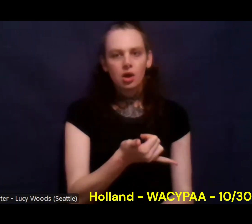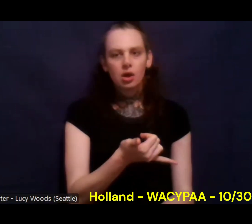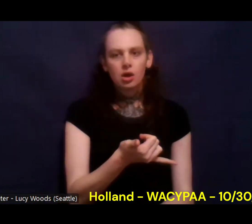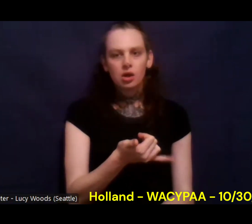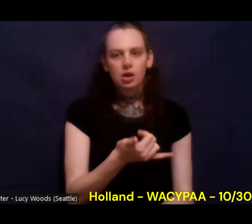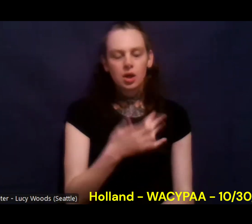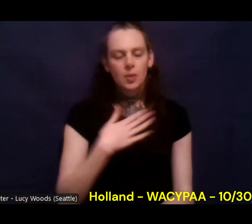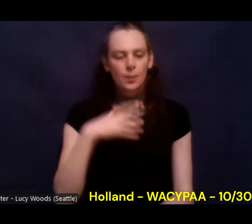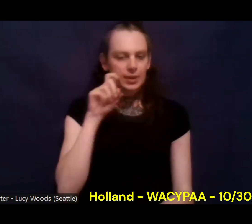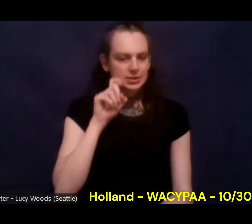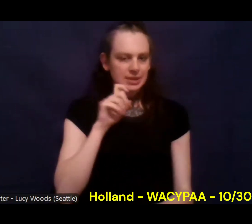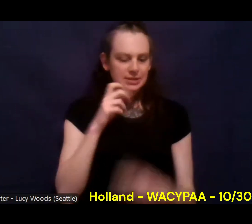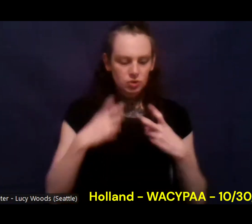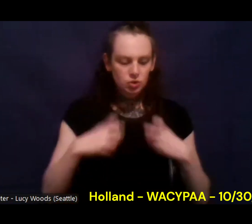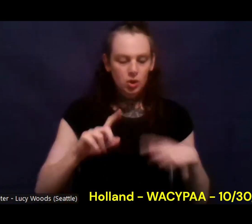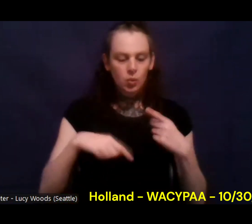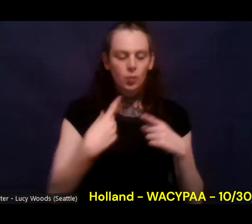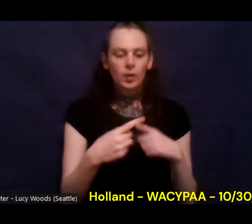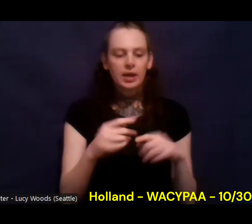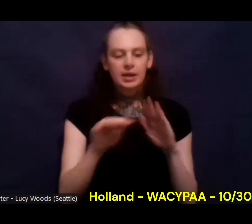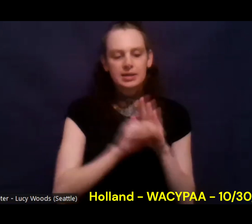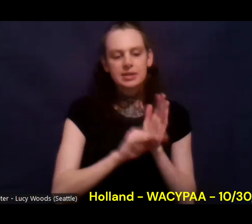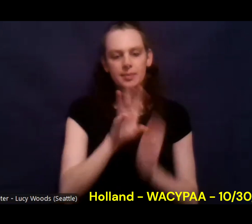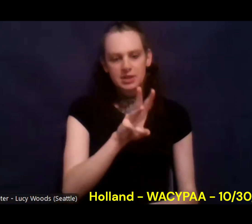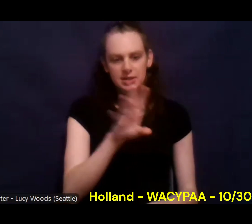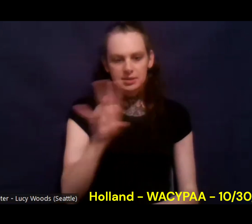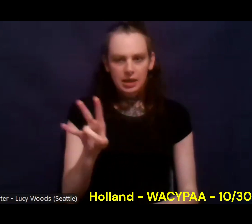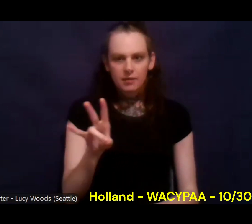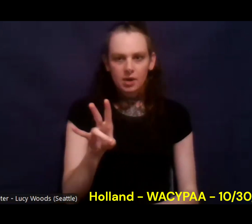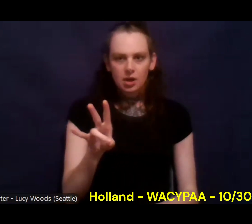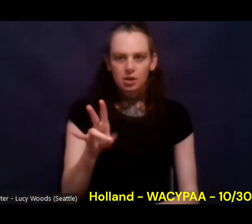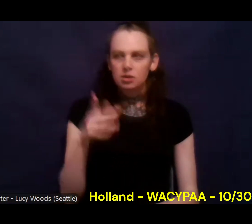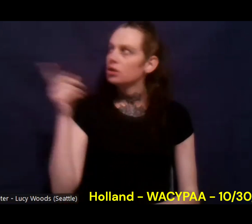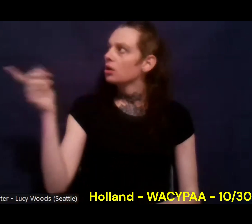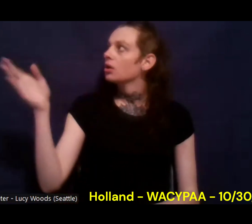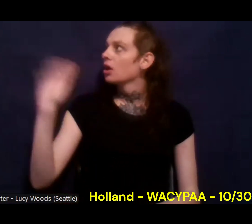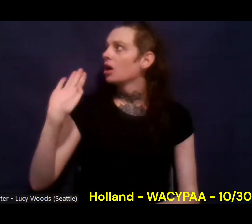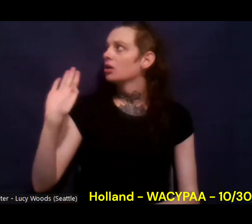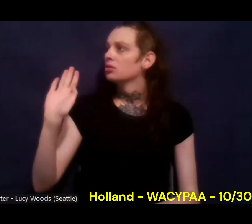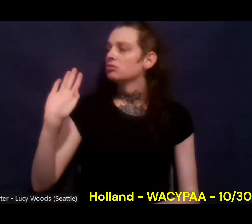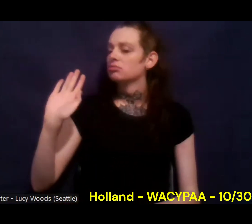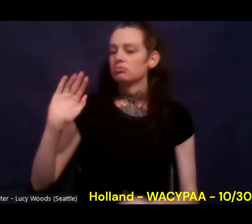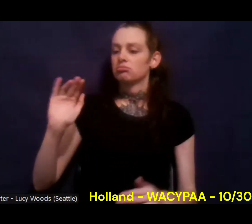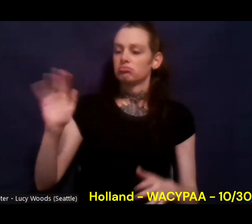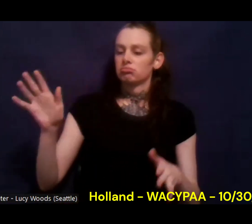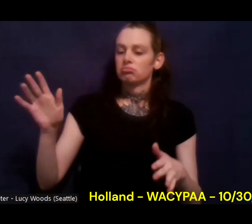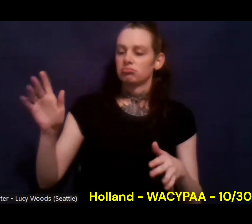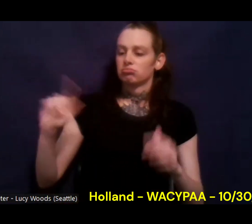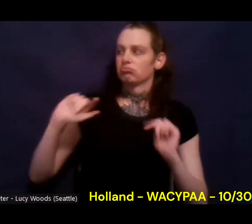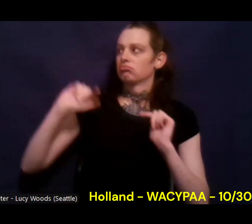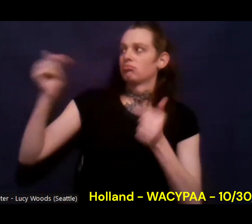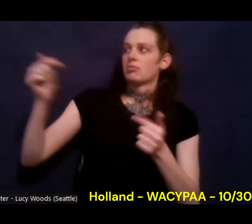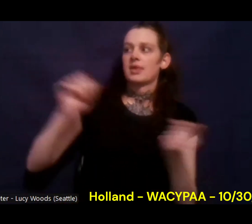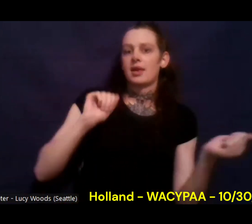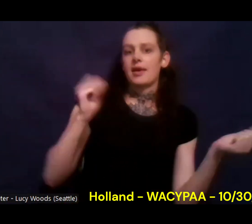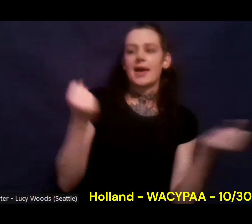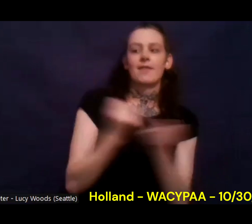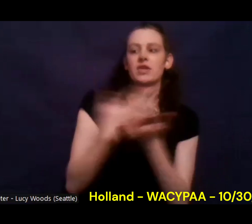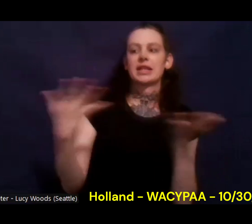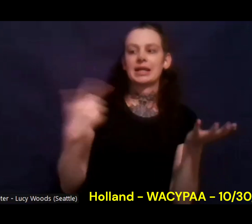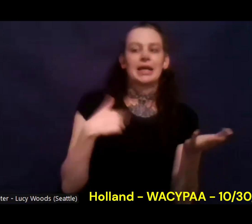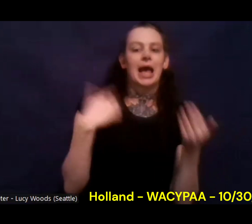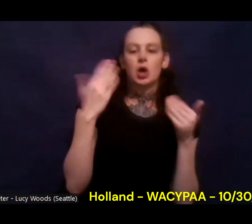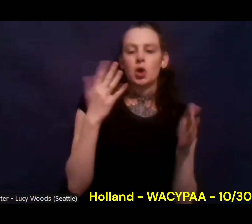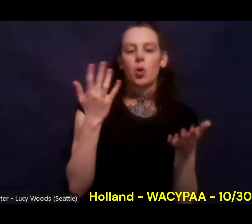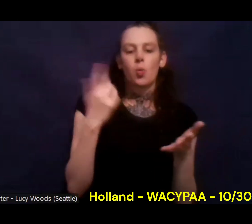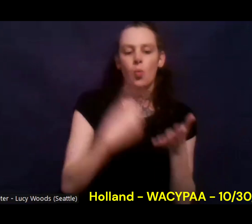when I got to 6 and 7, I was able to be like, God, have all of me, good and bad. I don't know what I'm supposed to keep and I don't know what I'm supposed to give